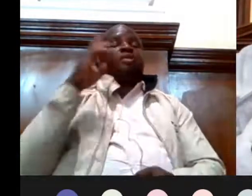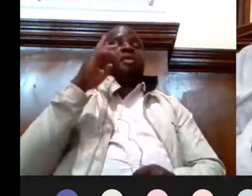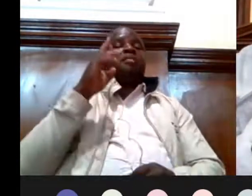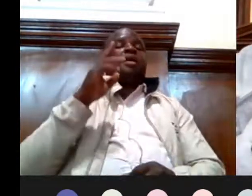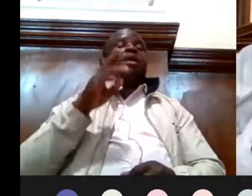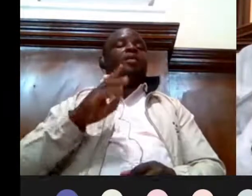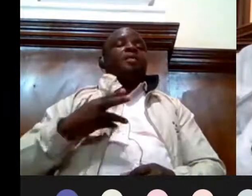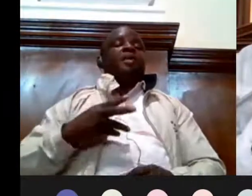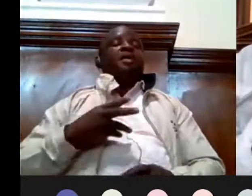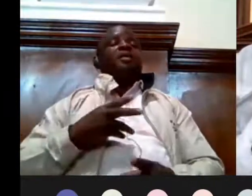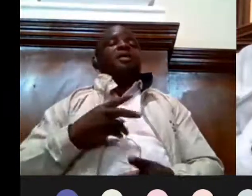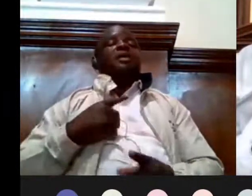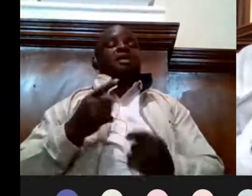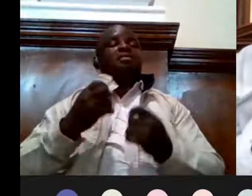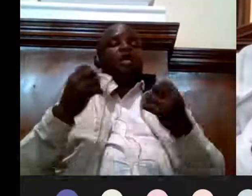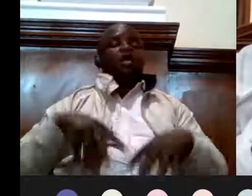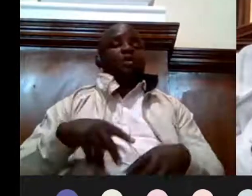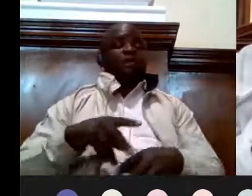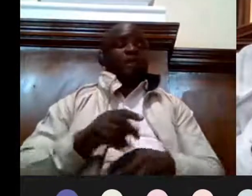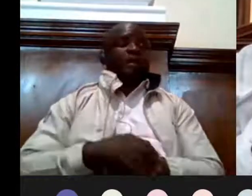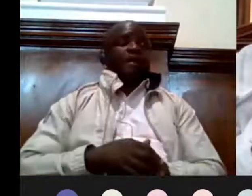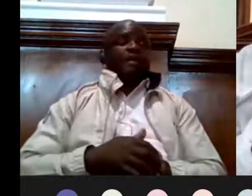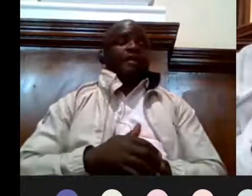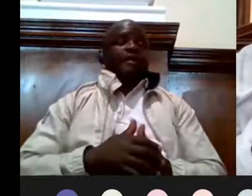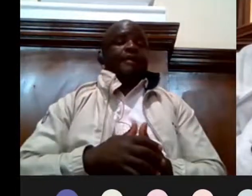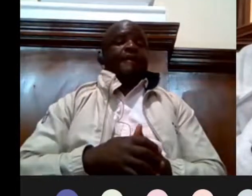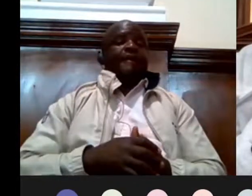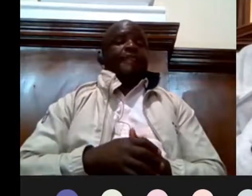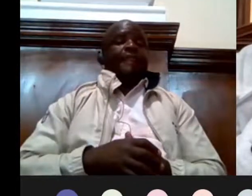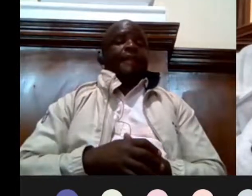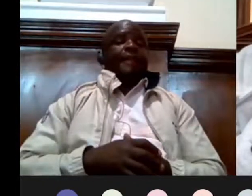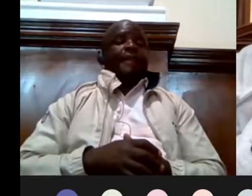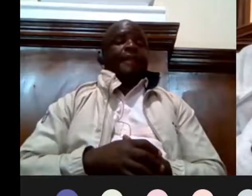women who under the auspices of